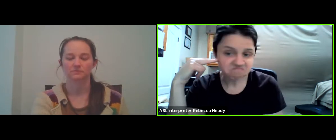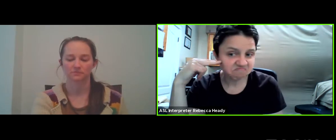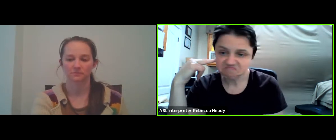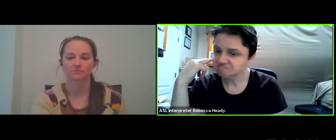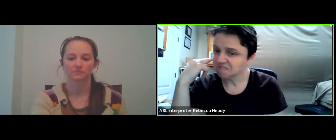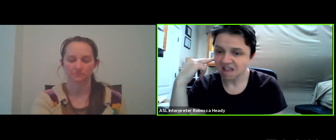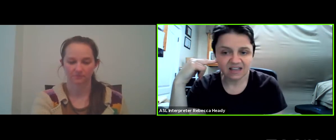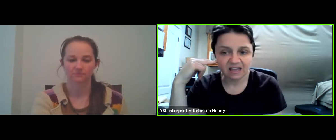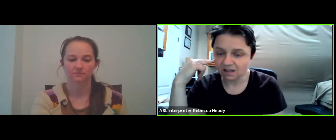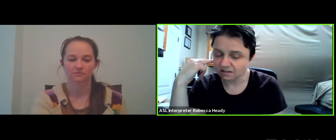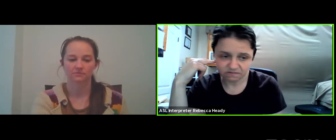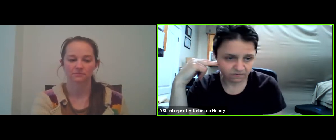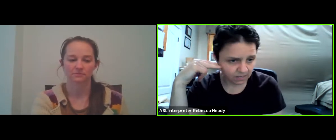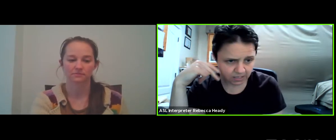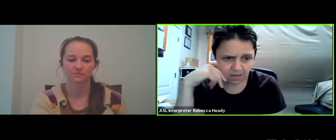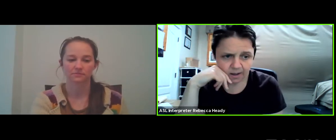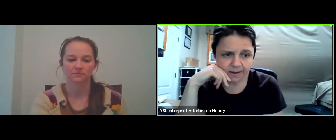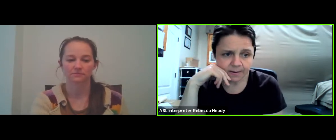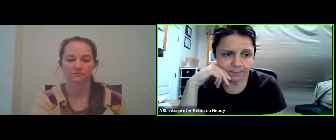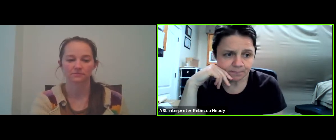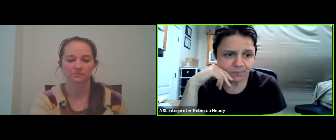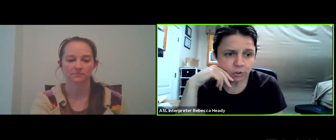Gate. Nah, I can't.